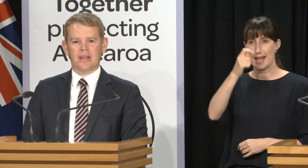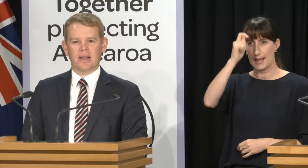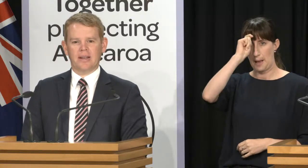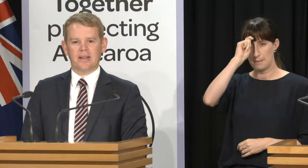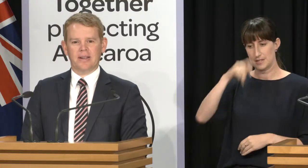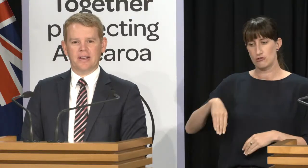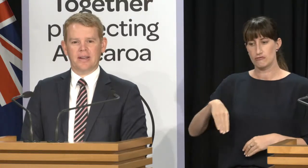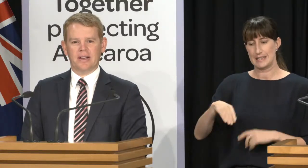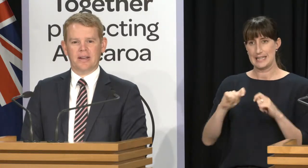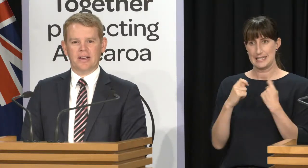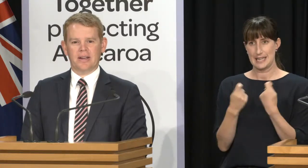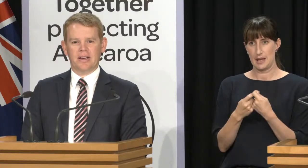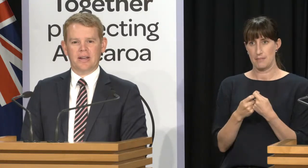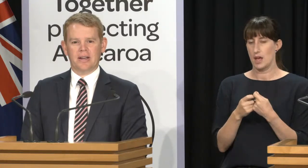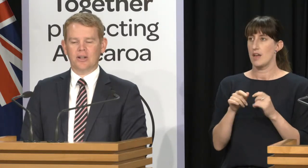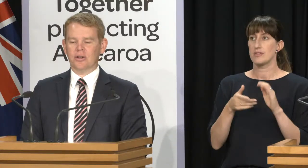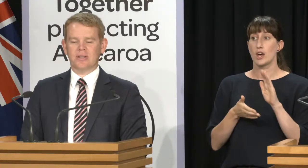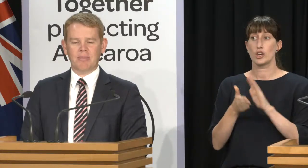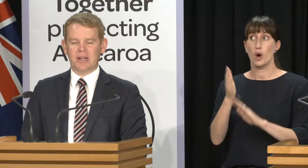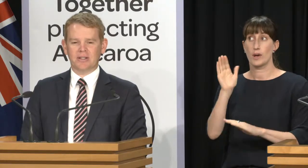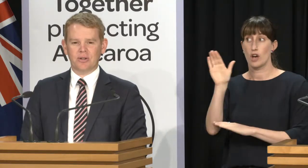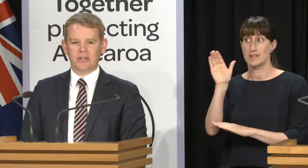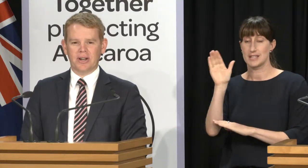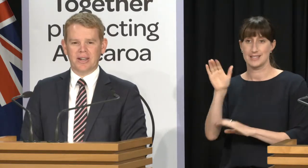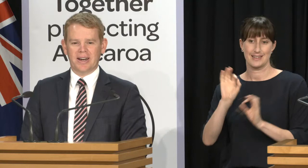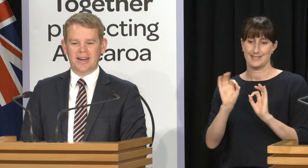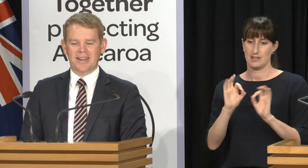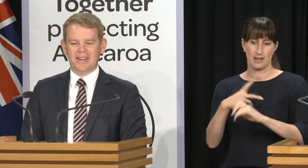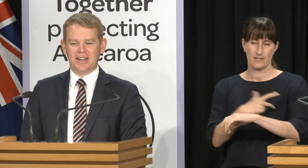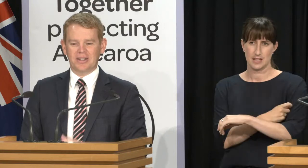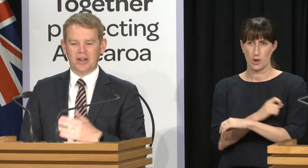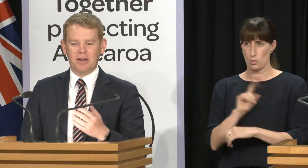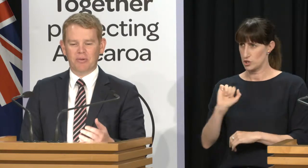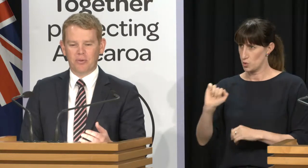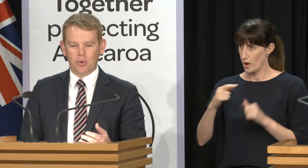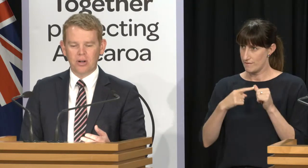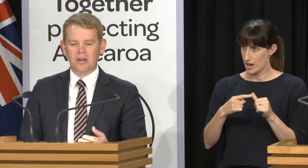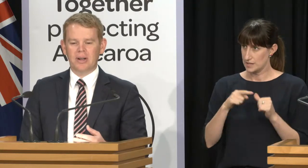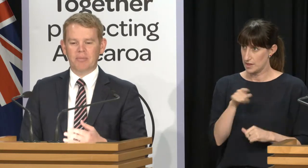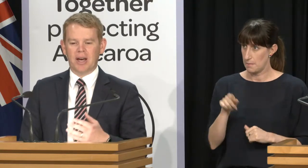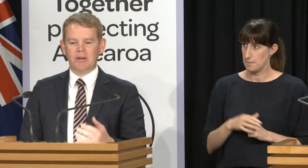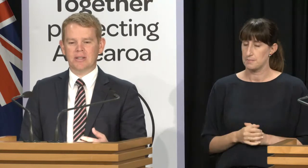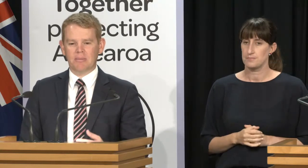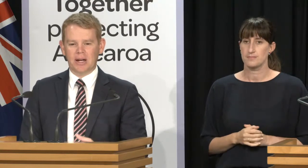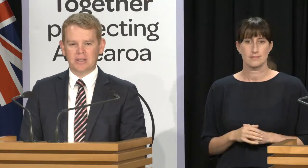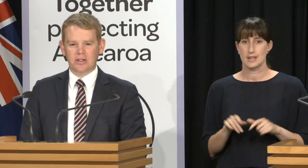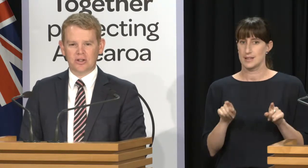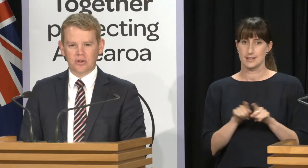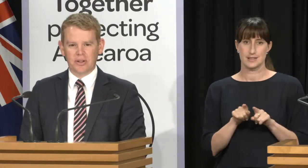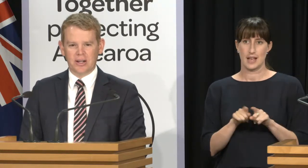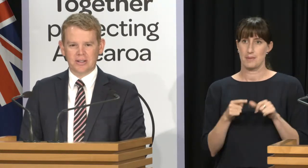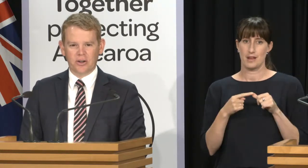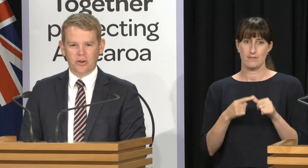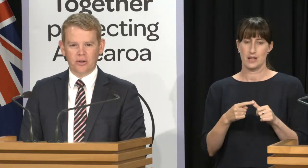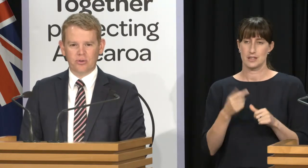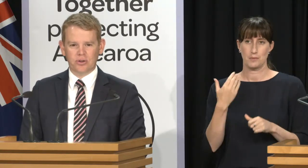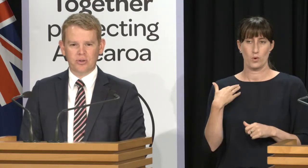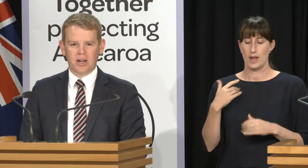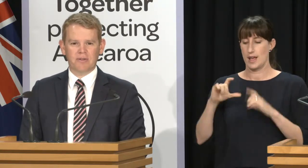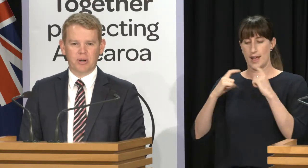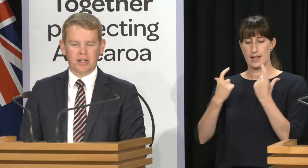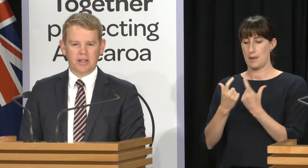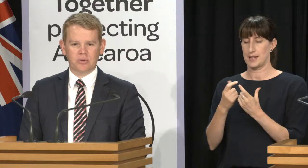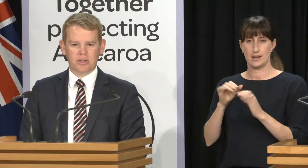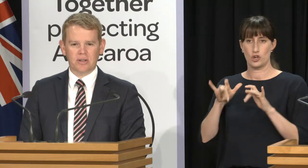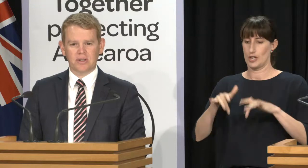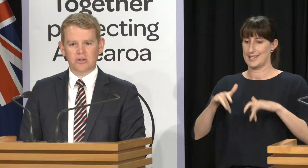be vaccinated. What's your advice to them? Look, same answer as I had before. Cabinet hasn't made decisions on that, on who's